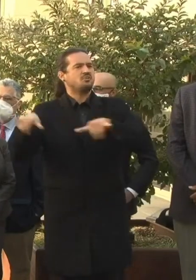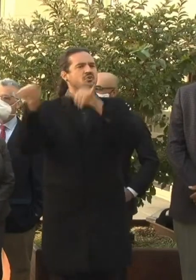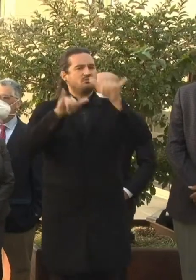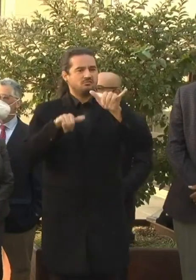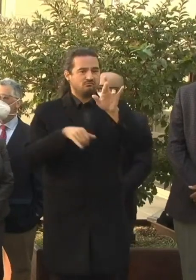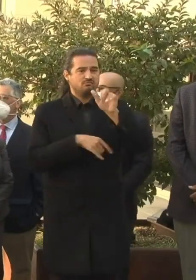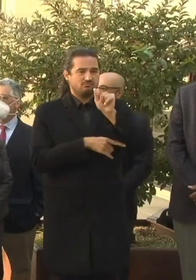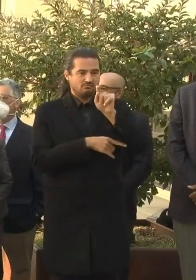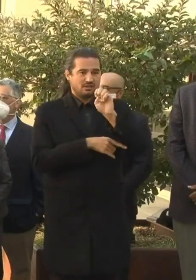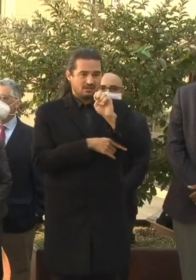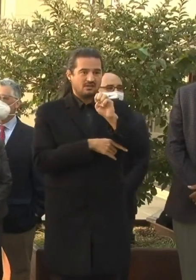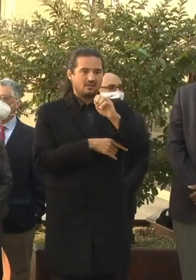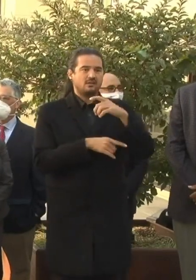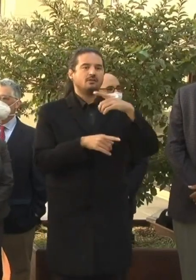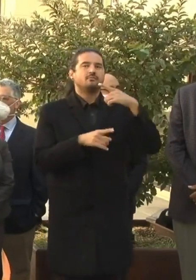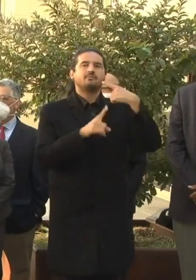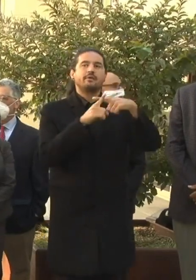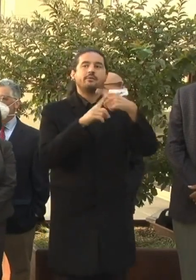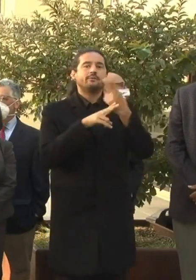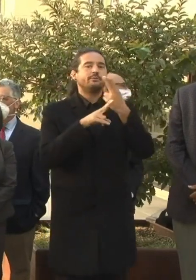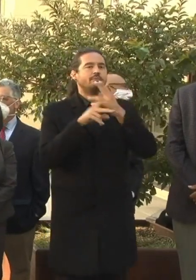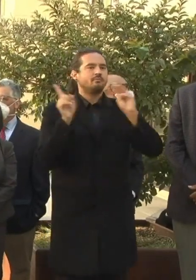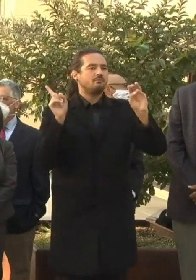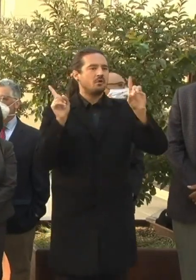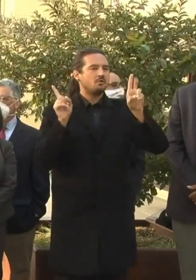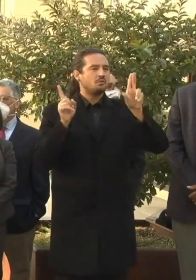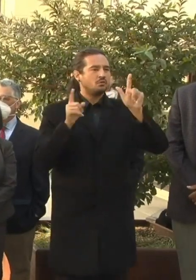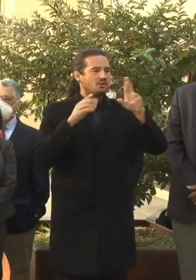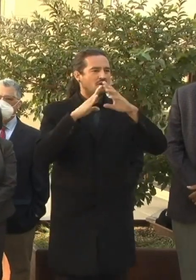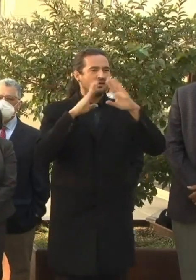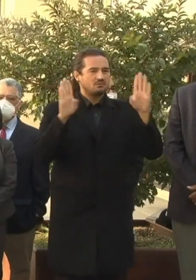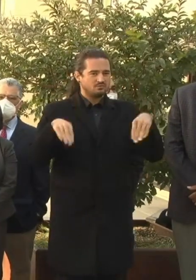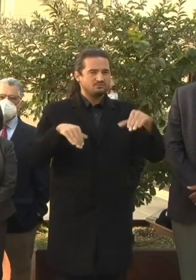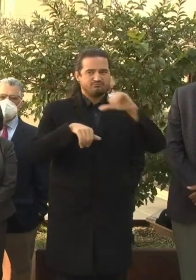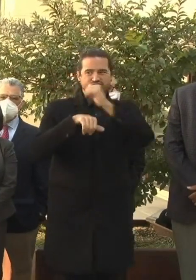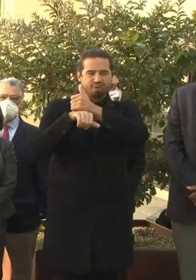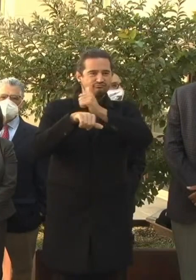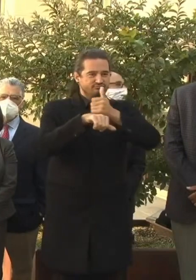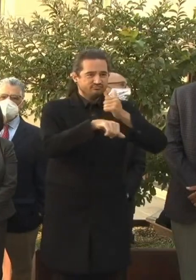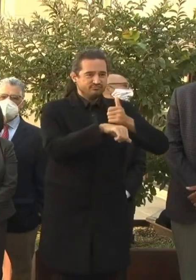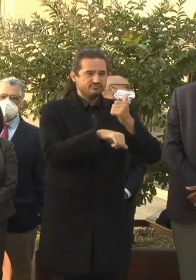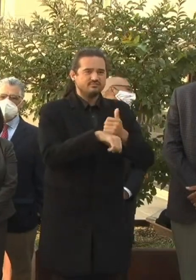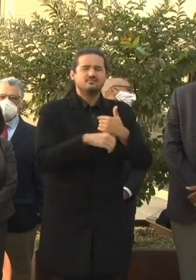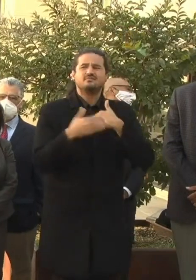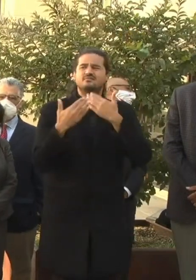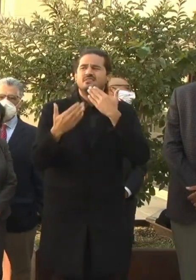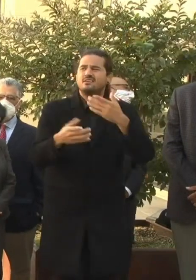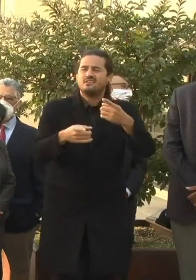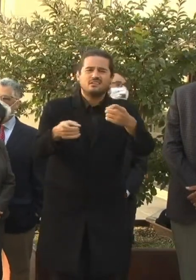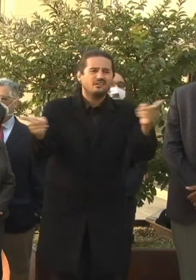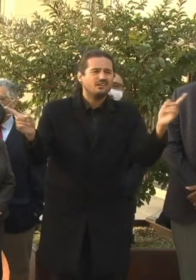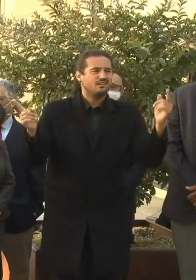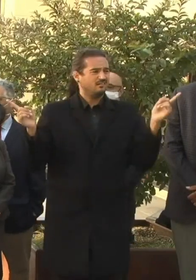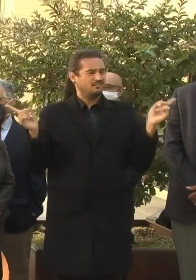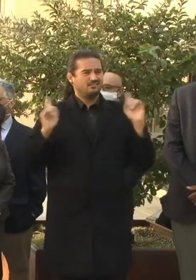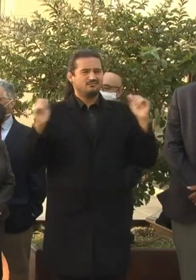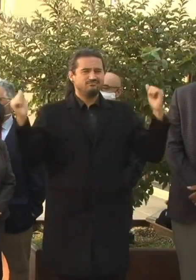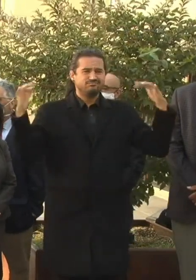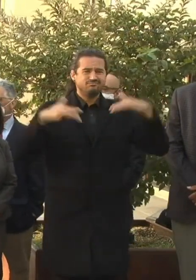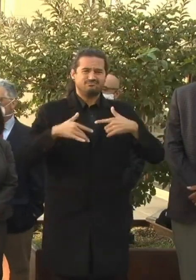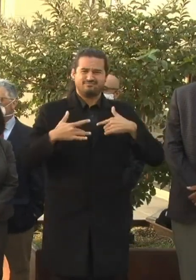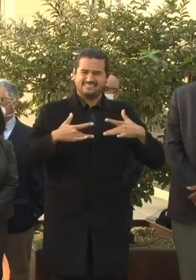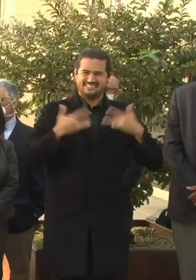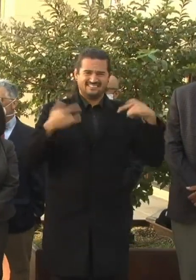to thank you all for coming. We're very proud that you all would come out to visit this site. And I'd like to turn the podium over to